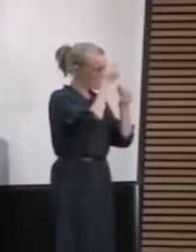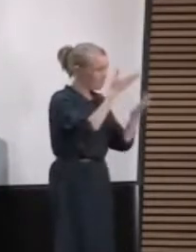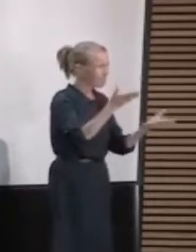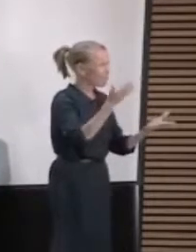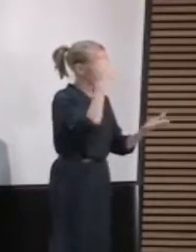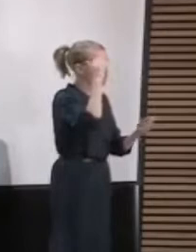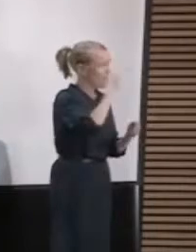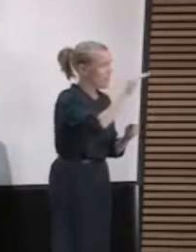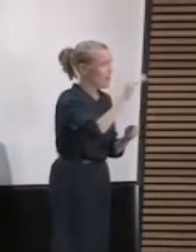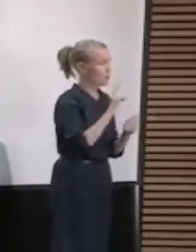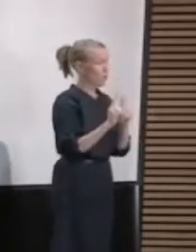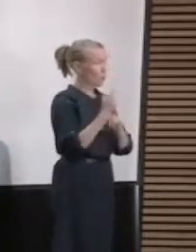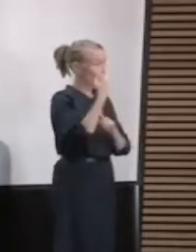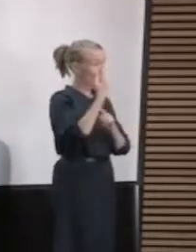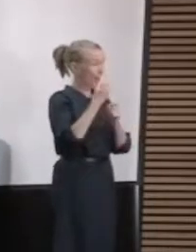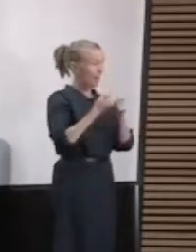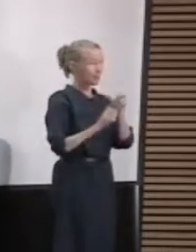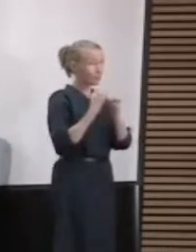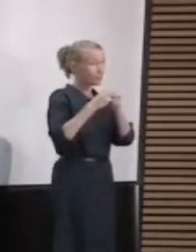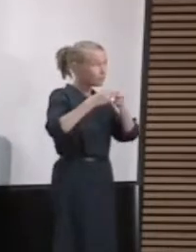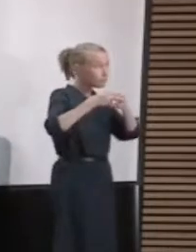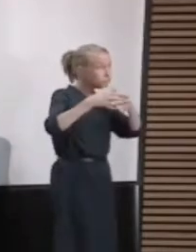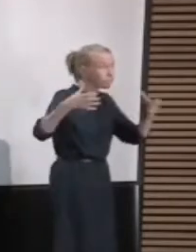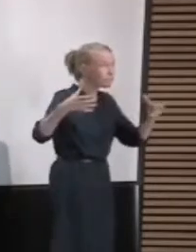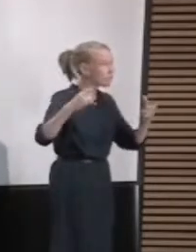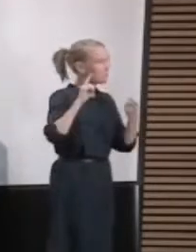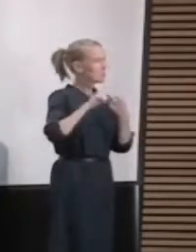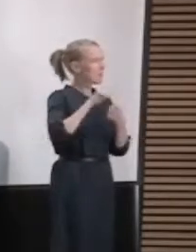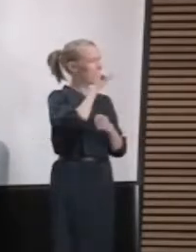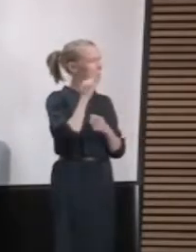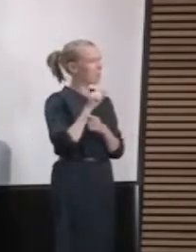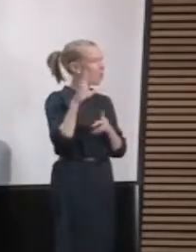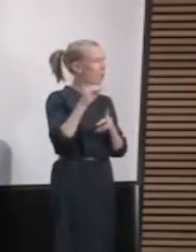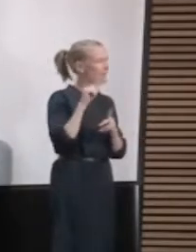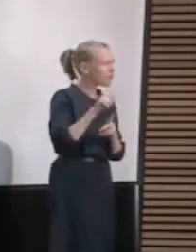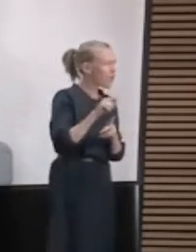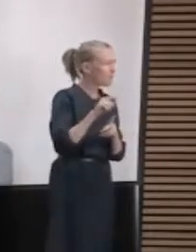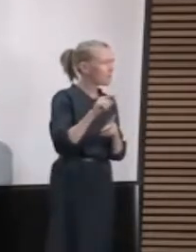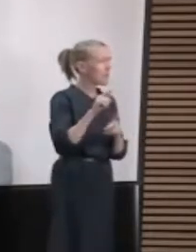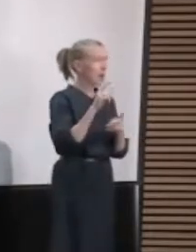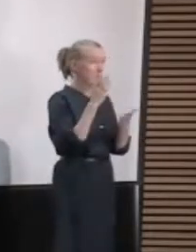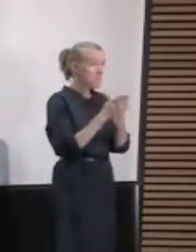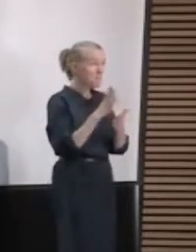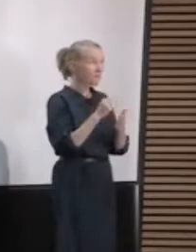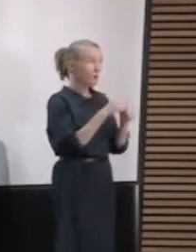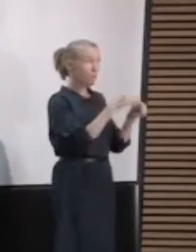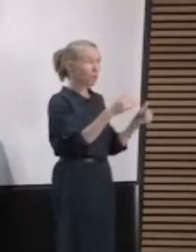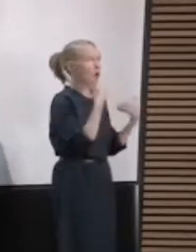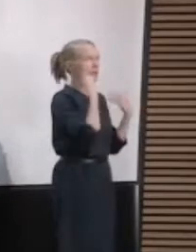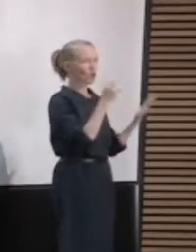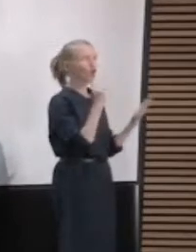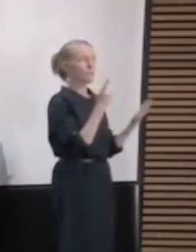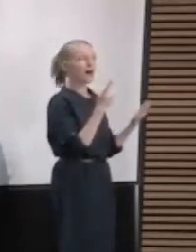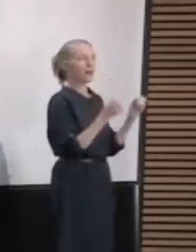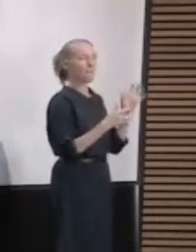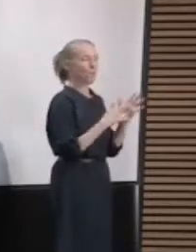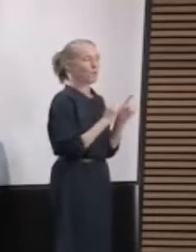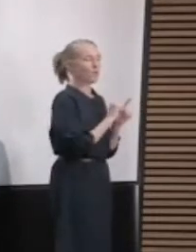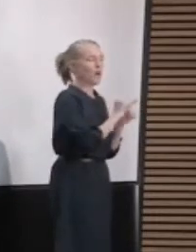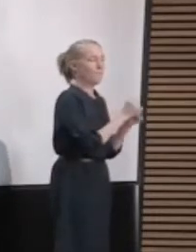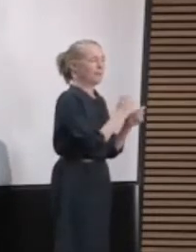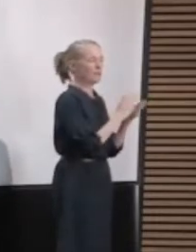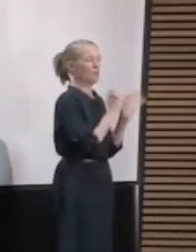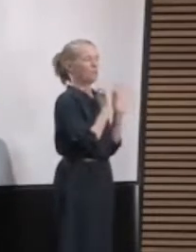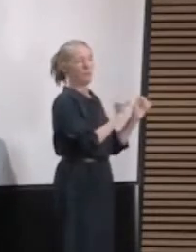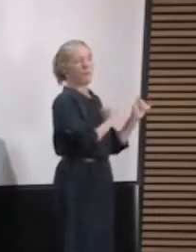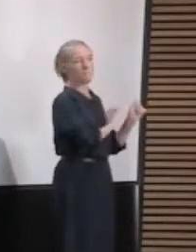but nonetheless, we want that to be as tight as possible. Field, Well, colleague. Derek, I will come to you. Can I just ask, as a follow-up to